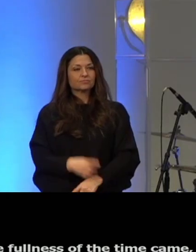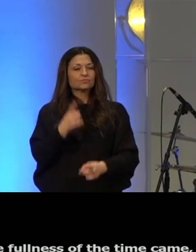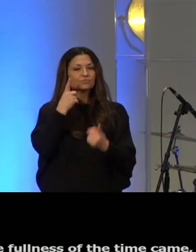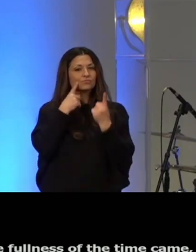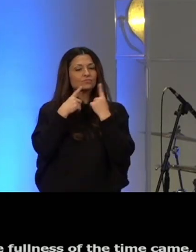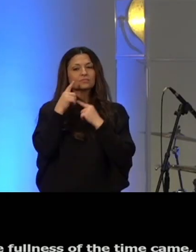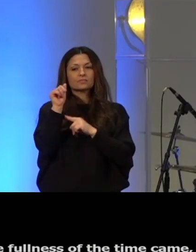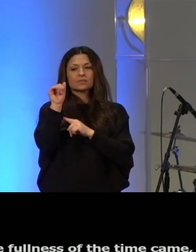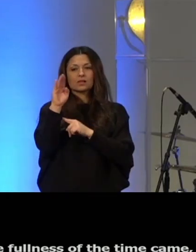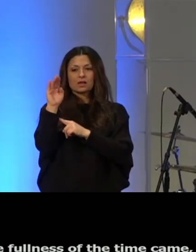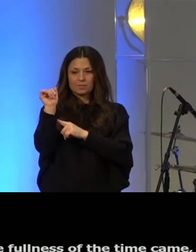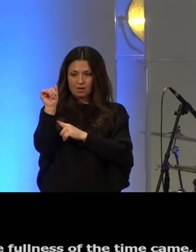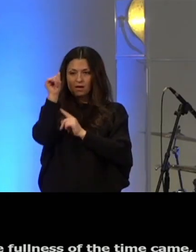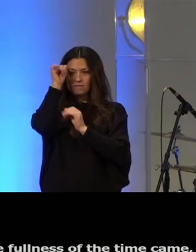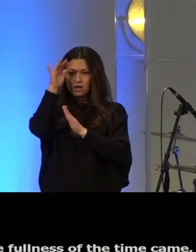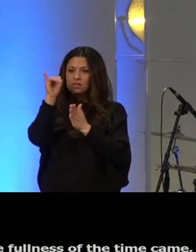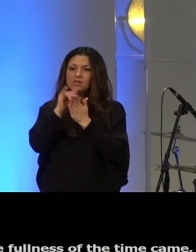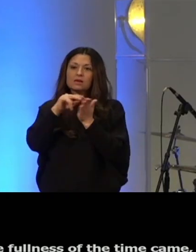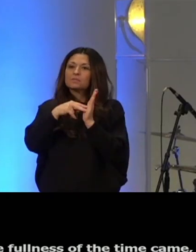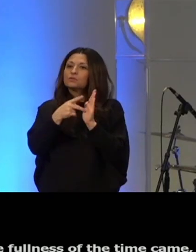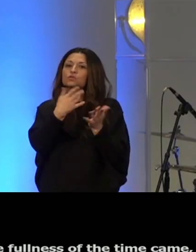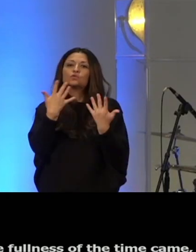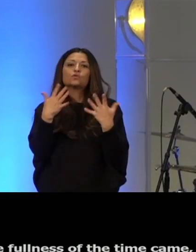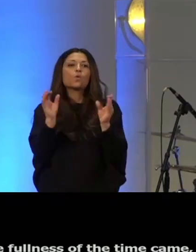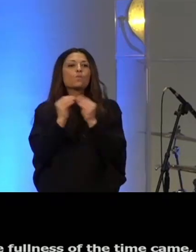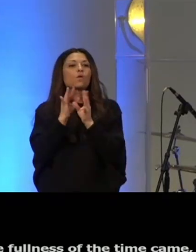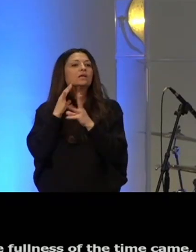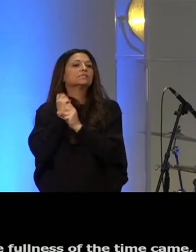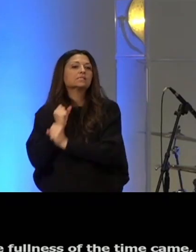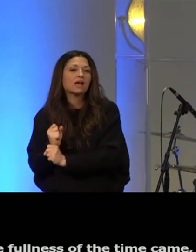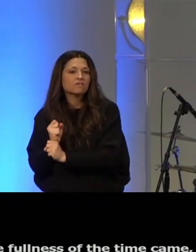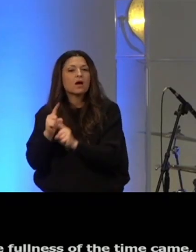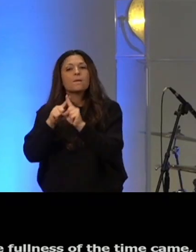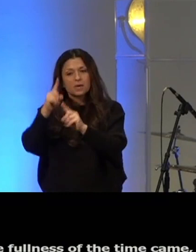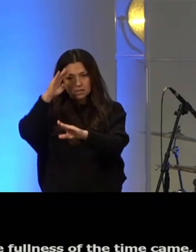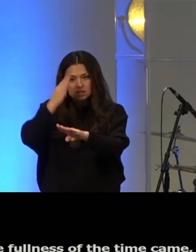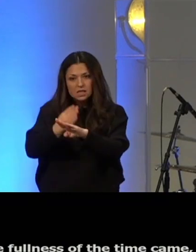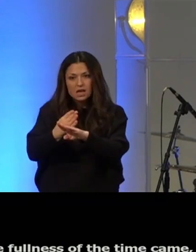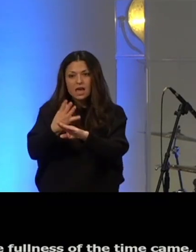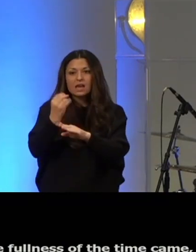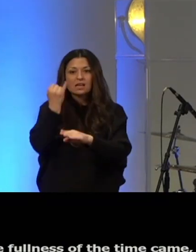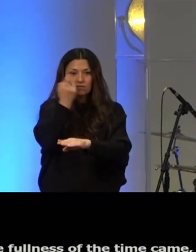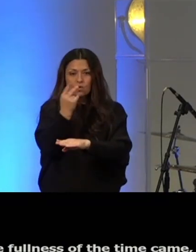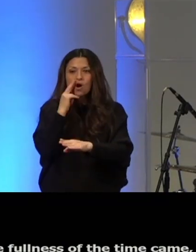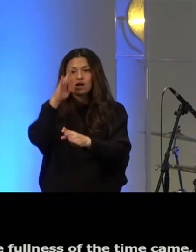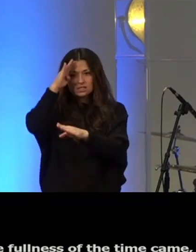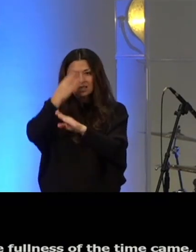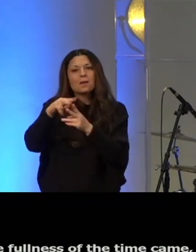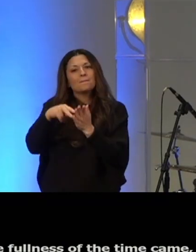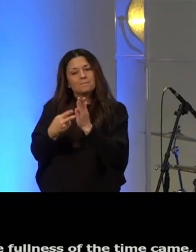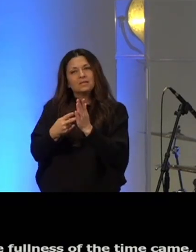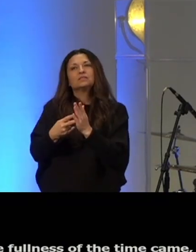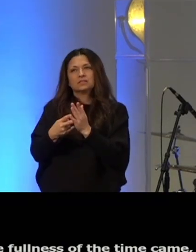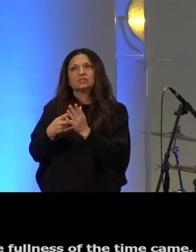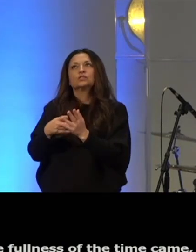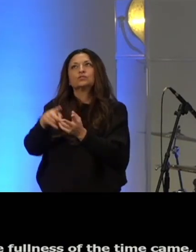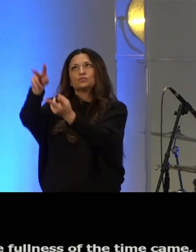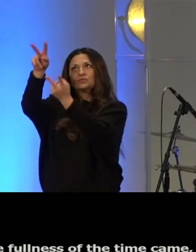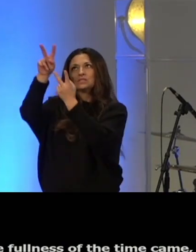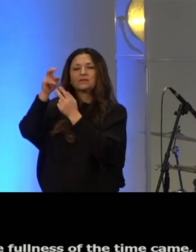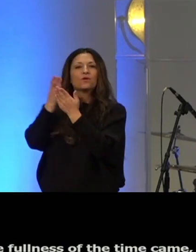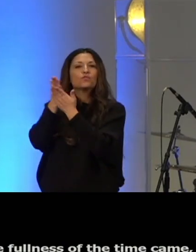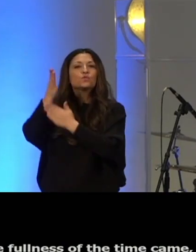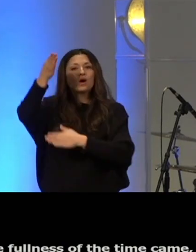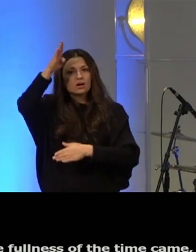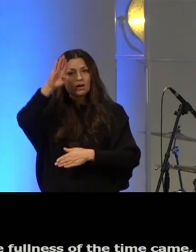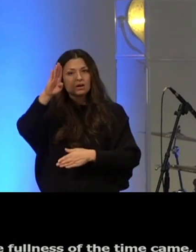Father. Therefore, you are no longer a slave, but a son, and if a son, then an heir through God. The message